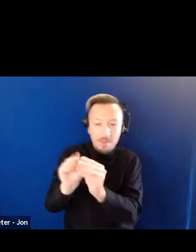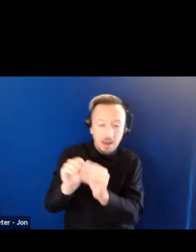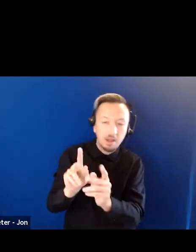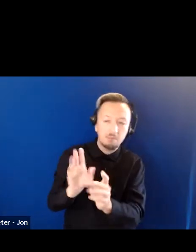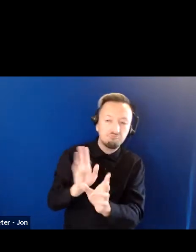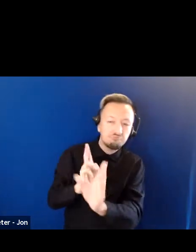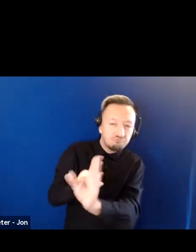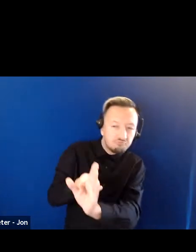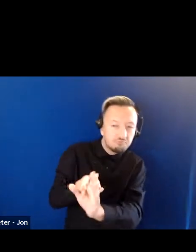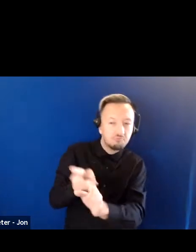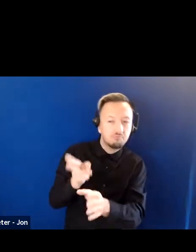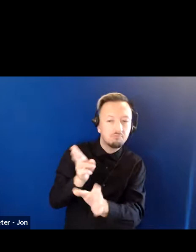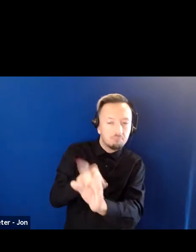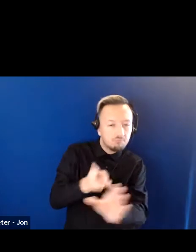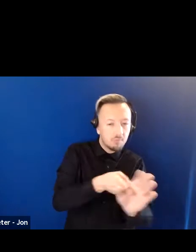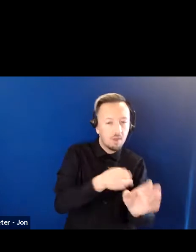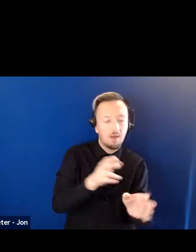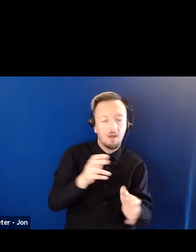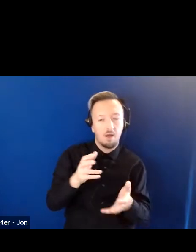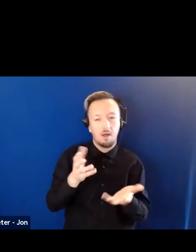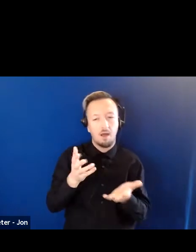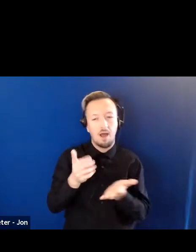and actually make sure that your